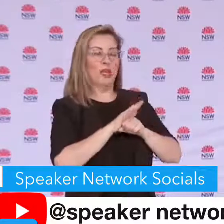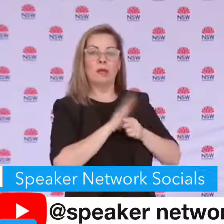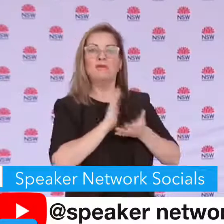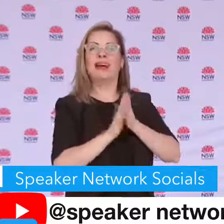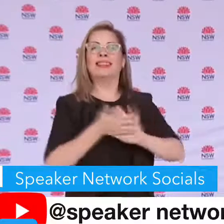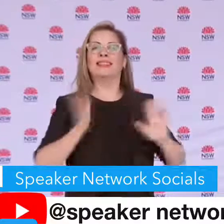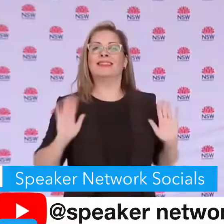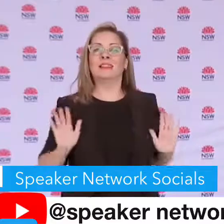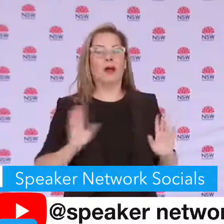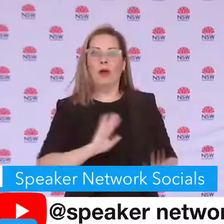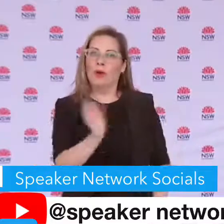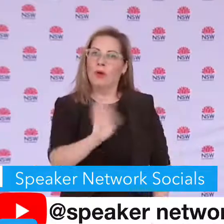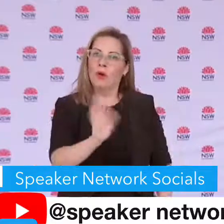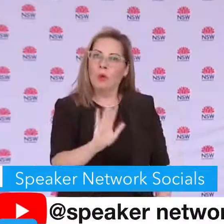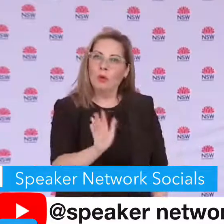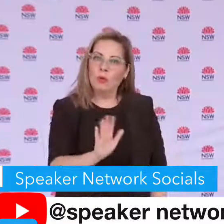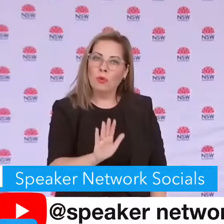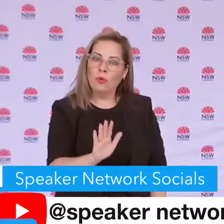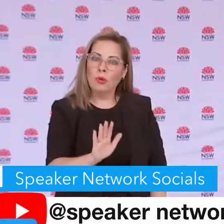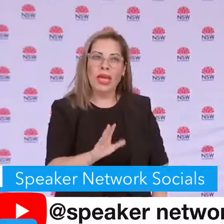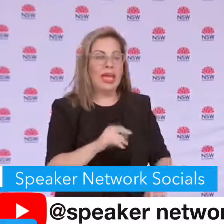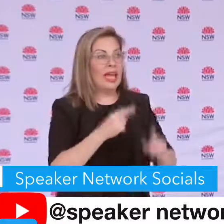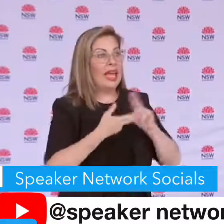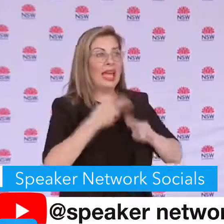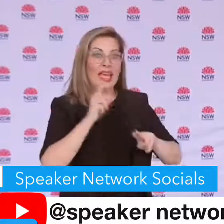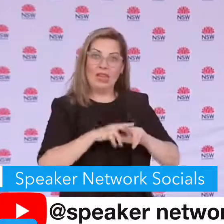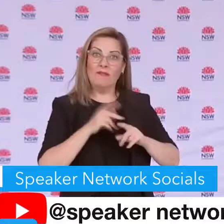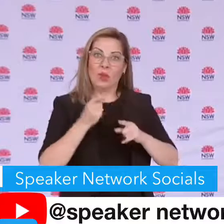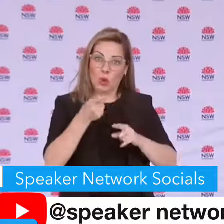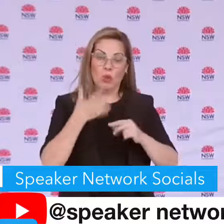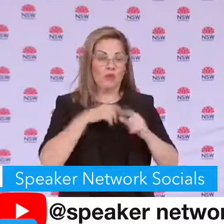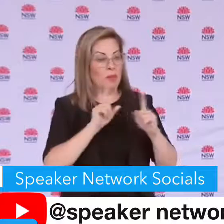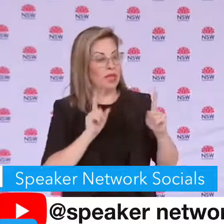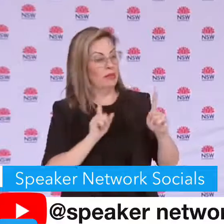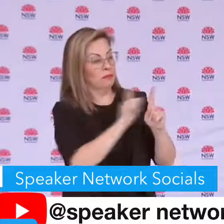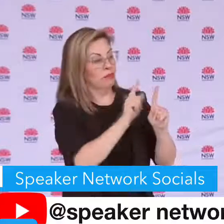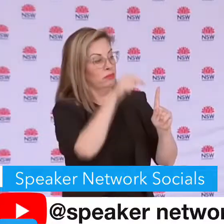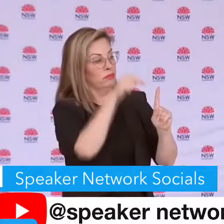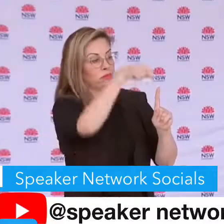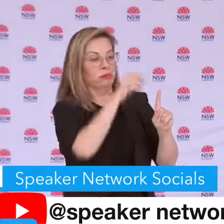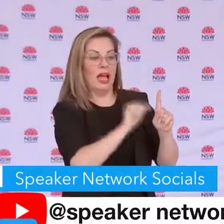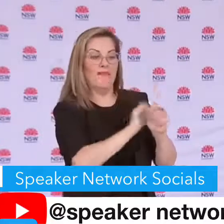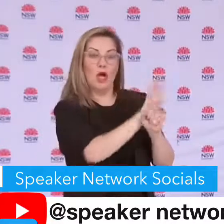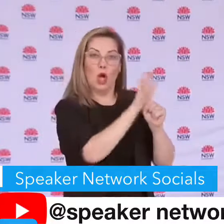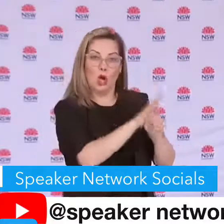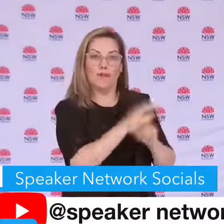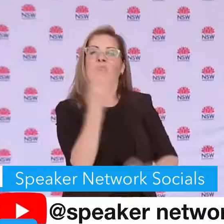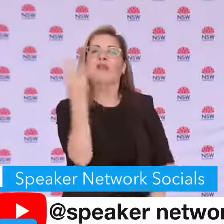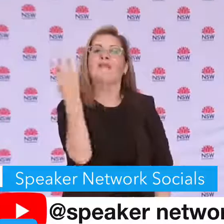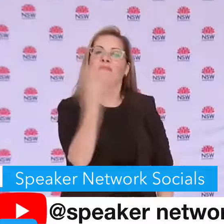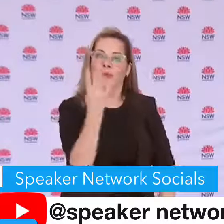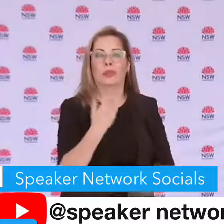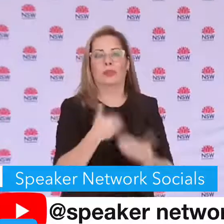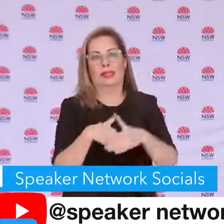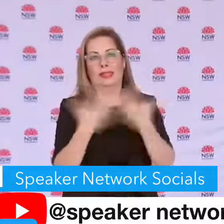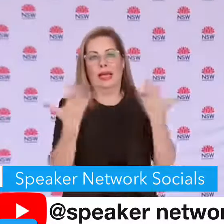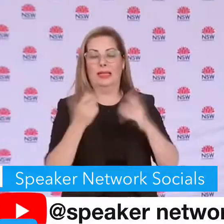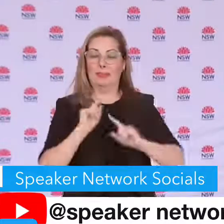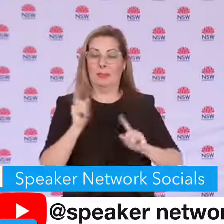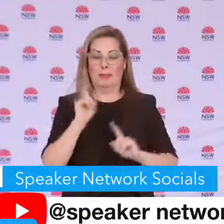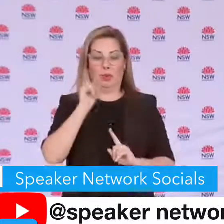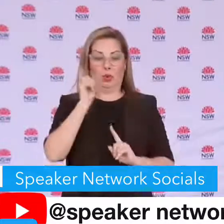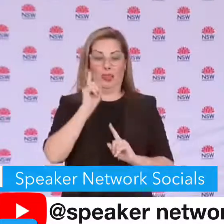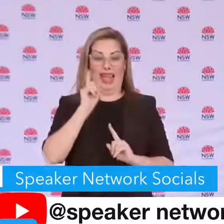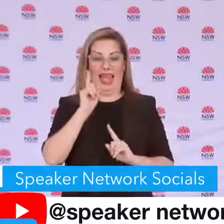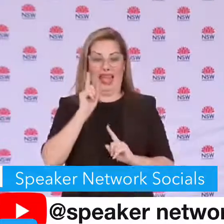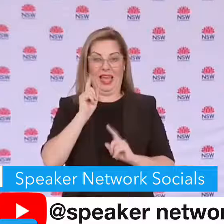day. So if you have been told to isolate for the 14 days, please do so. Premier, just on